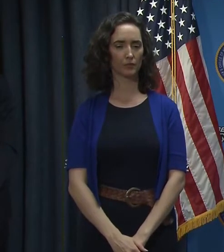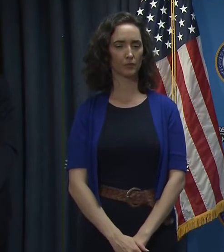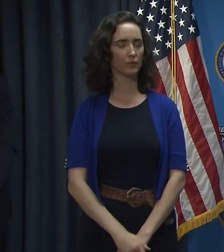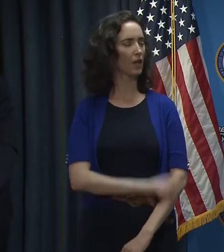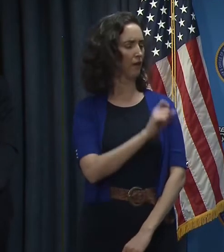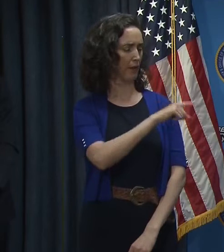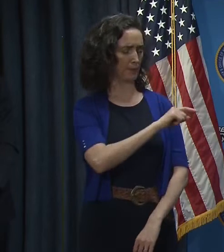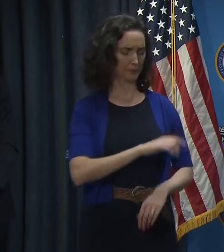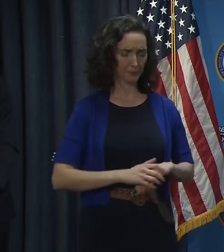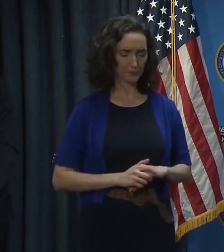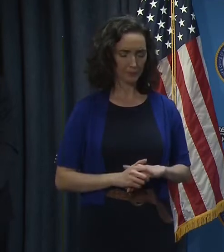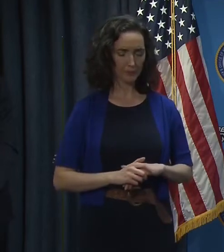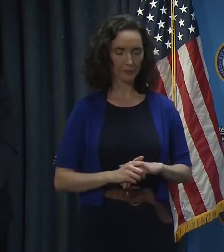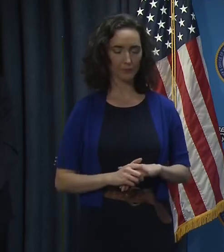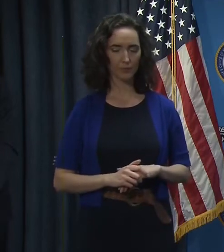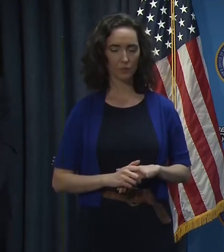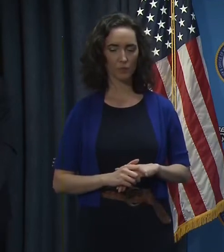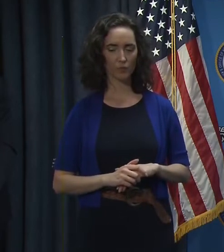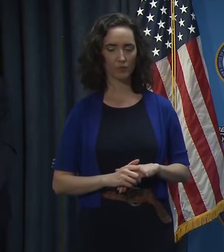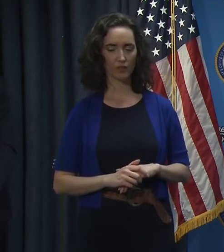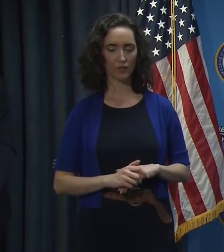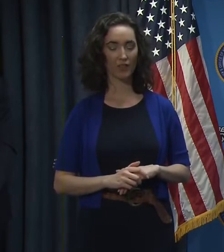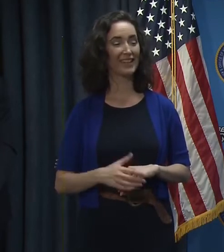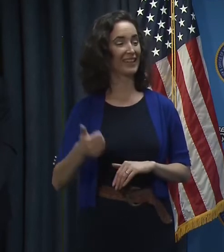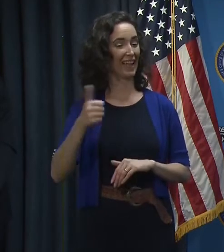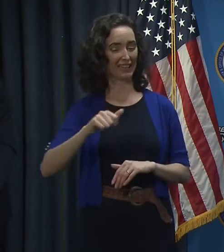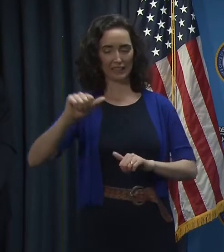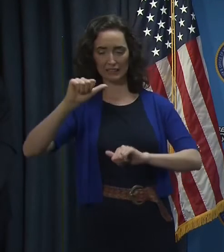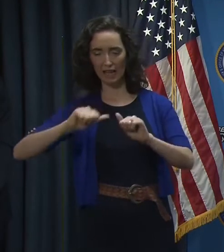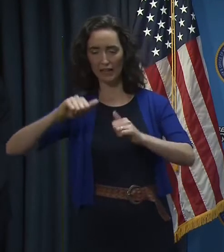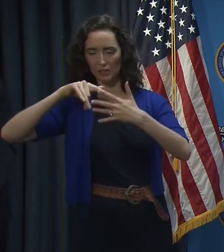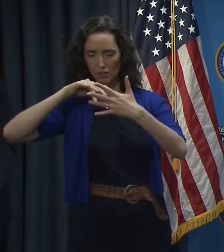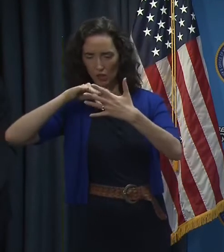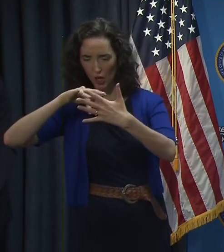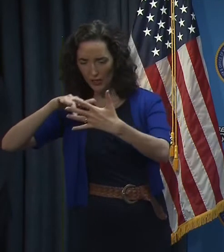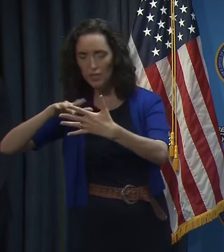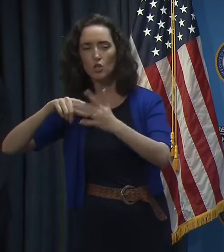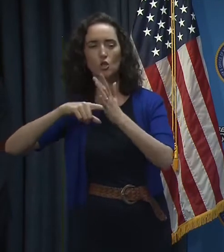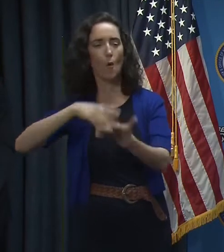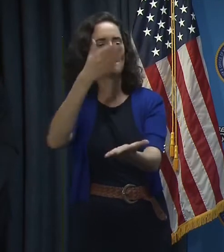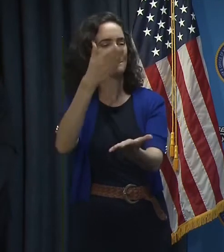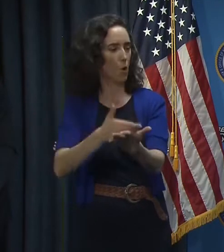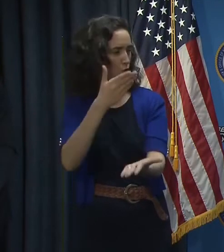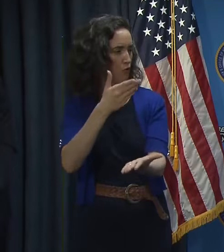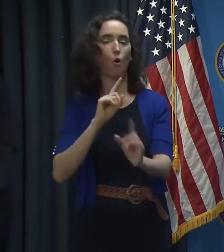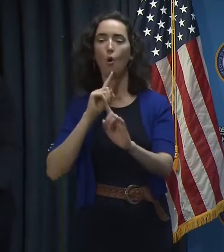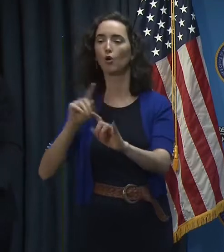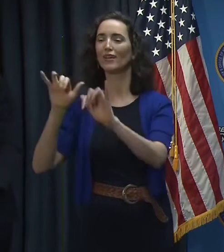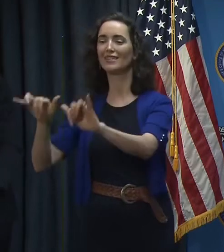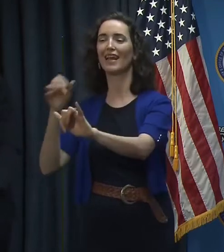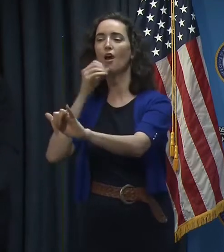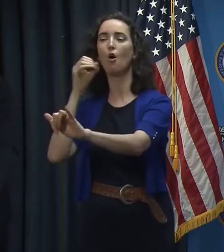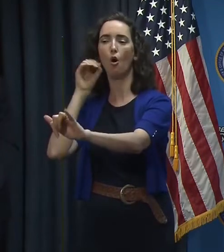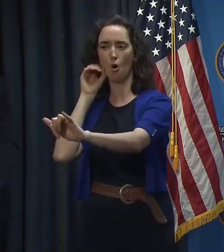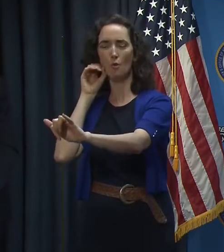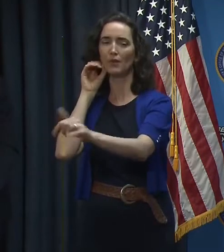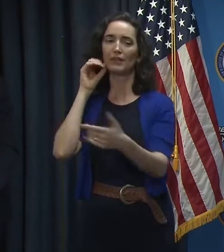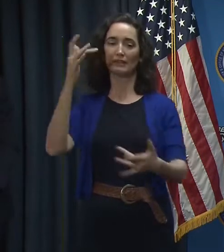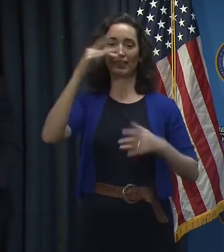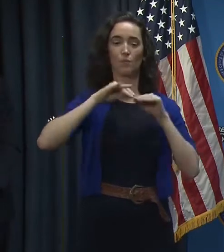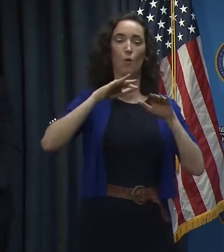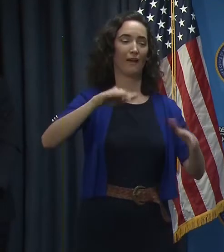stay-at-home orders actually reduce the number of cases? Because there's some people that look at states that don't have a